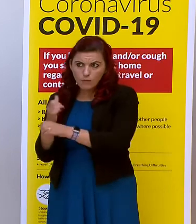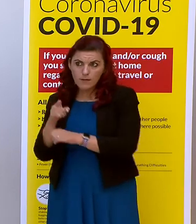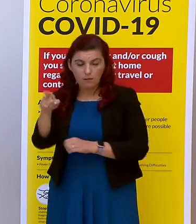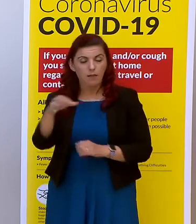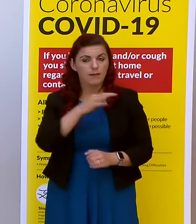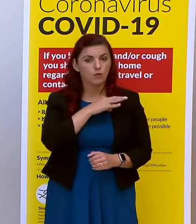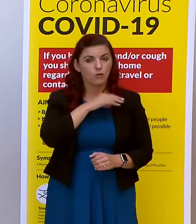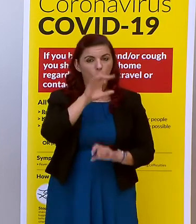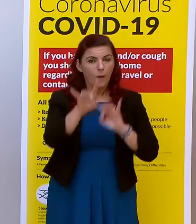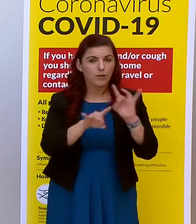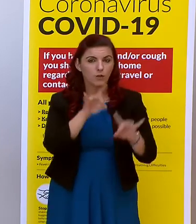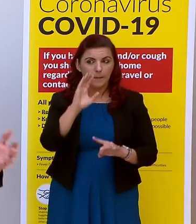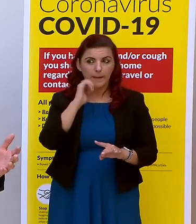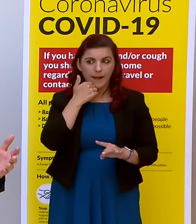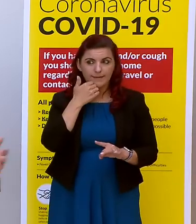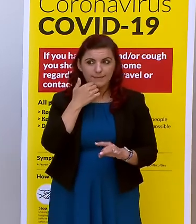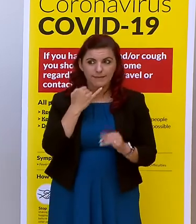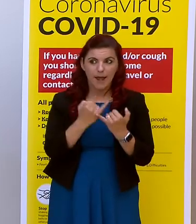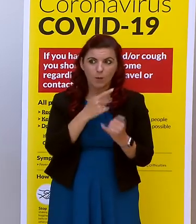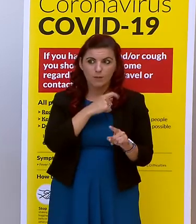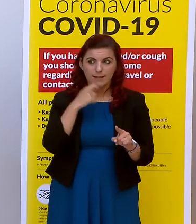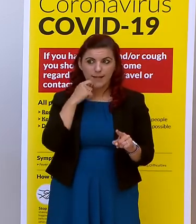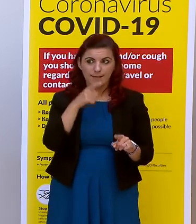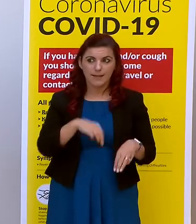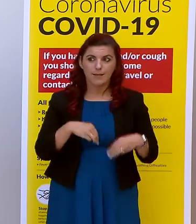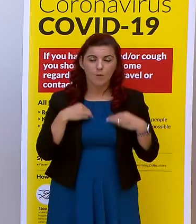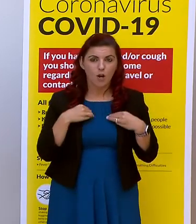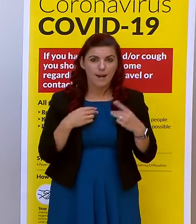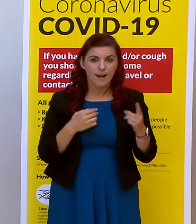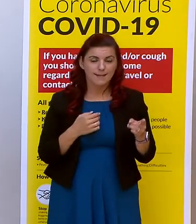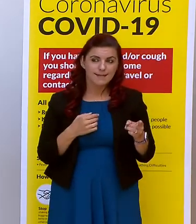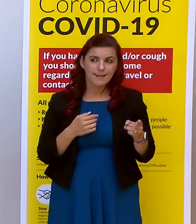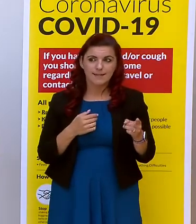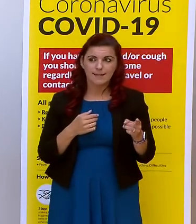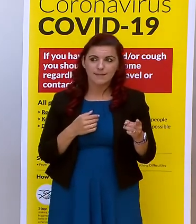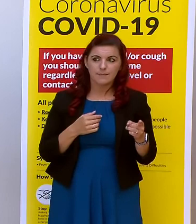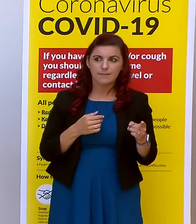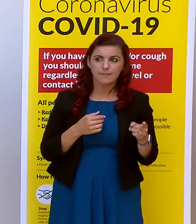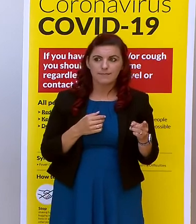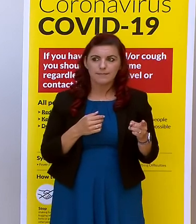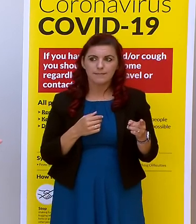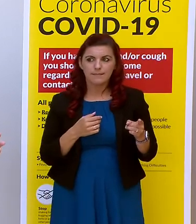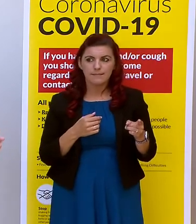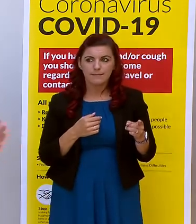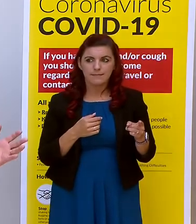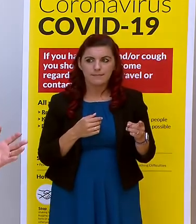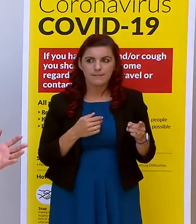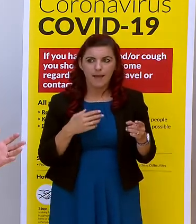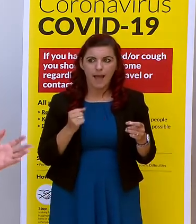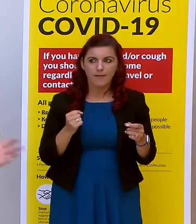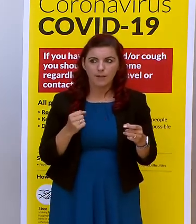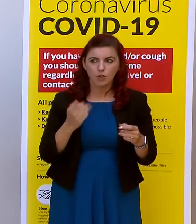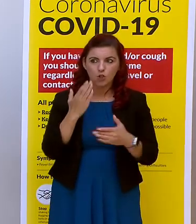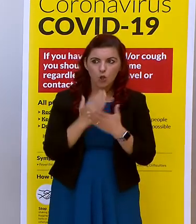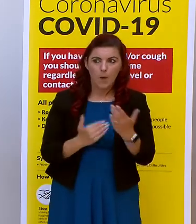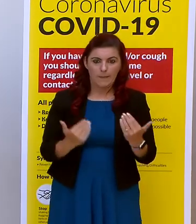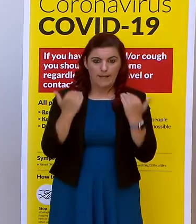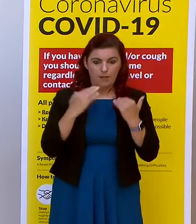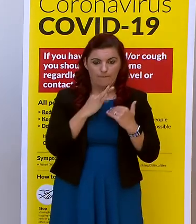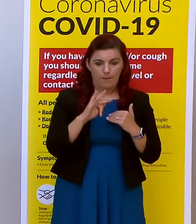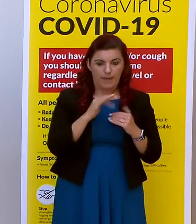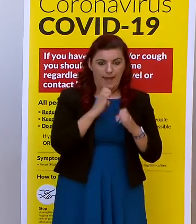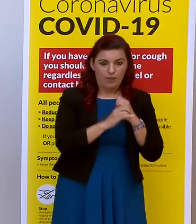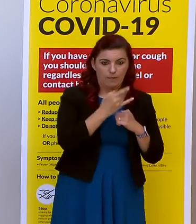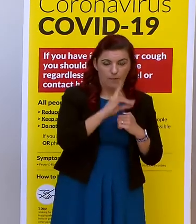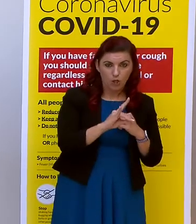because, again, going back to the interview you said this morning, we're at least benefiting on some data from the end of March to show what's happened.